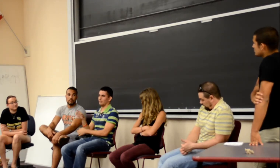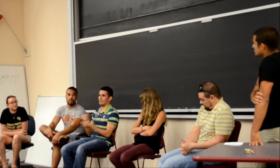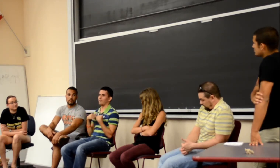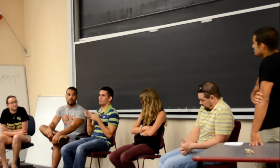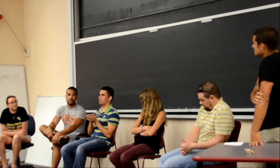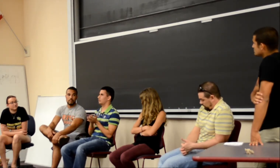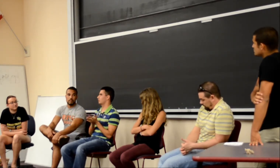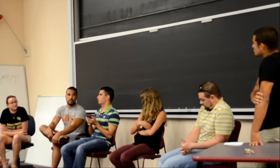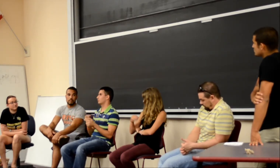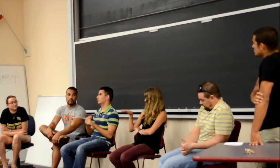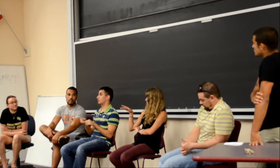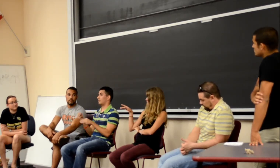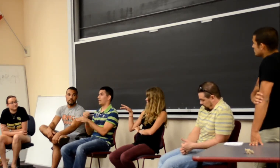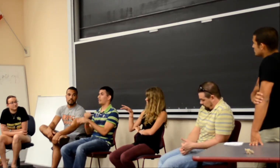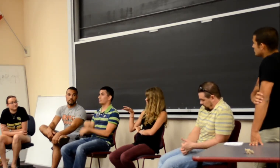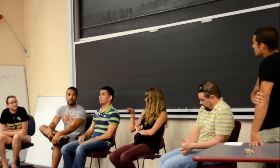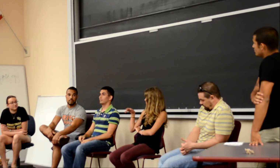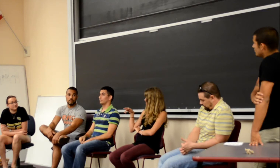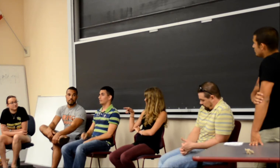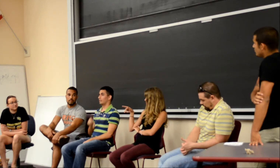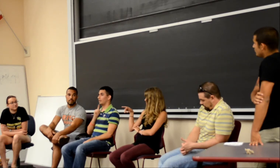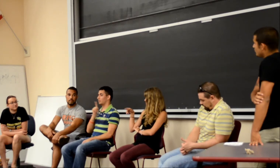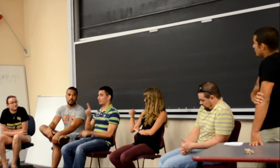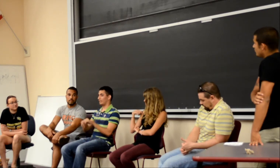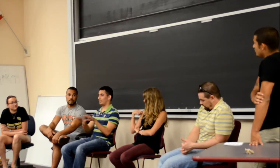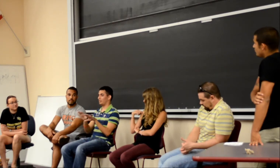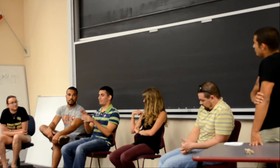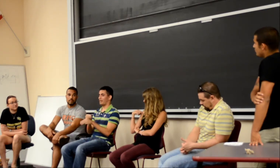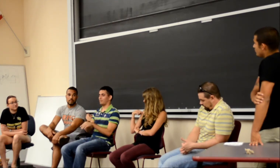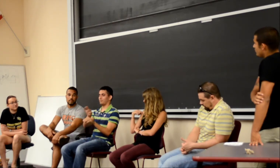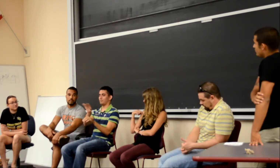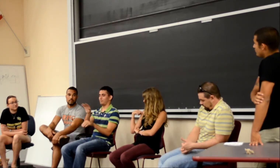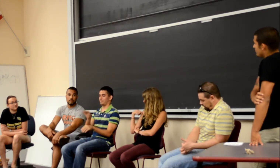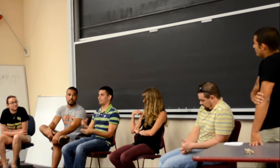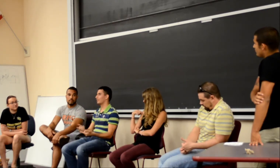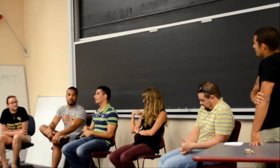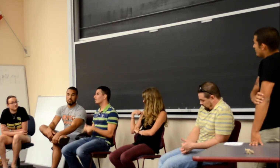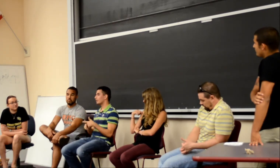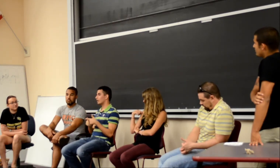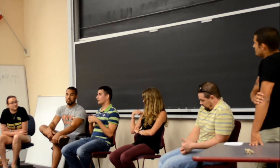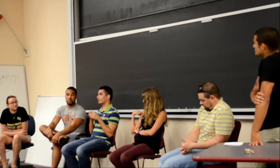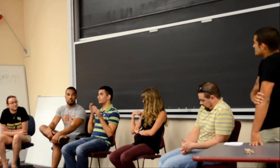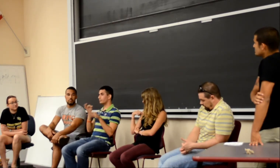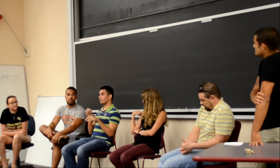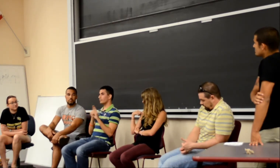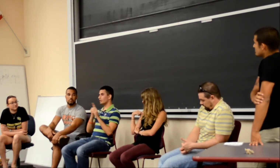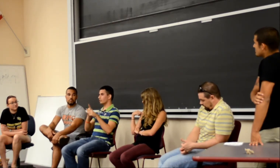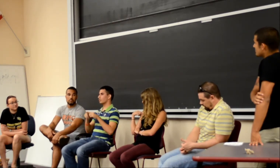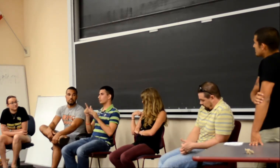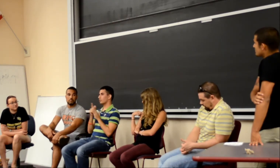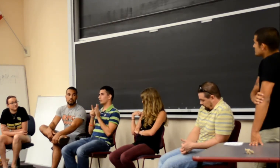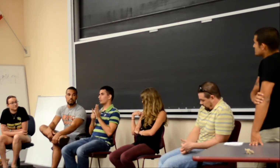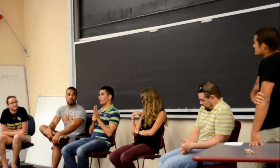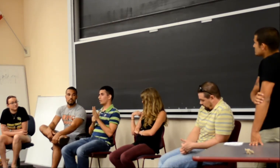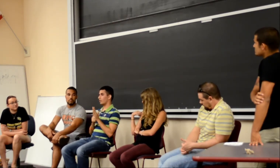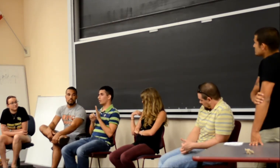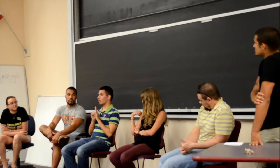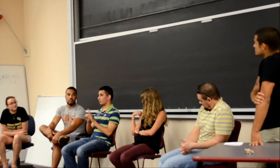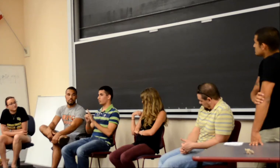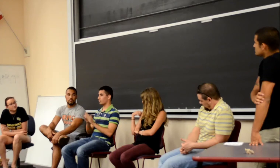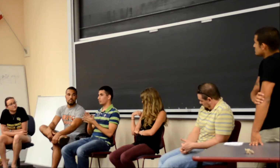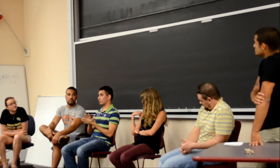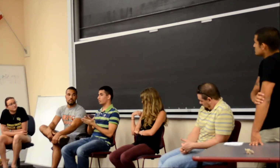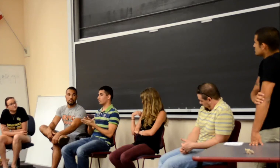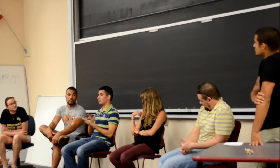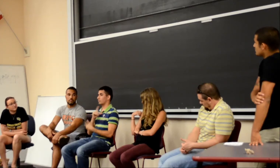sequence, so they have notes with the math. I'm sure they can do math. But then, to go to